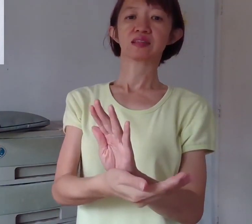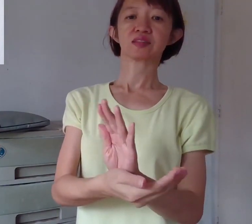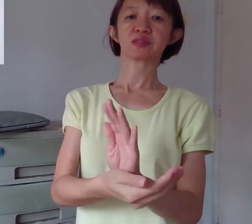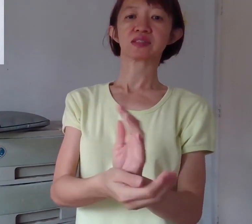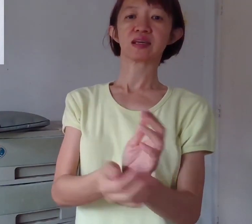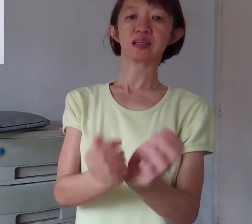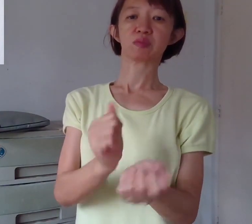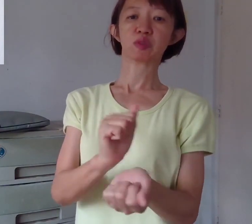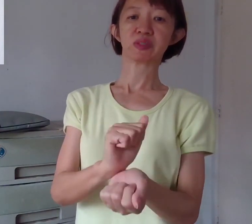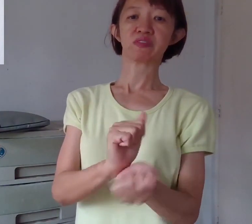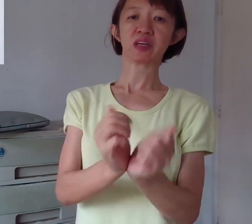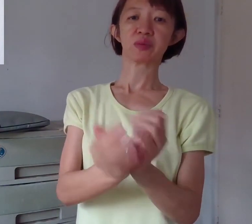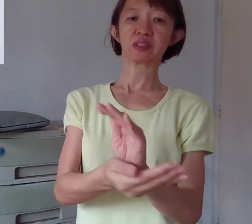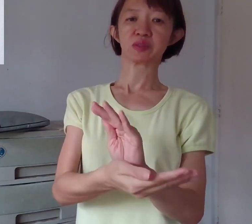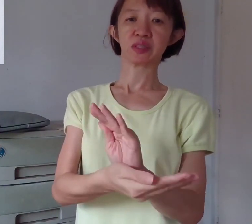So it's like a blooming flower as well.